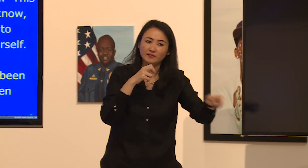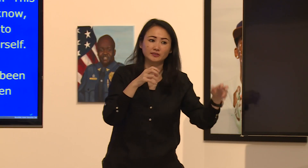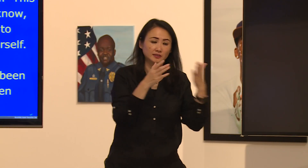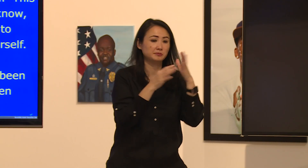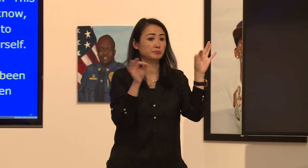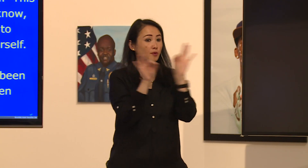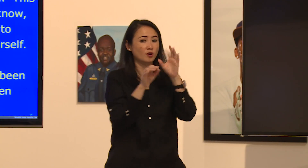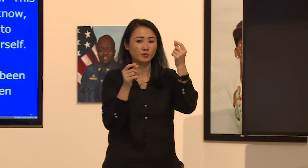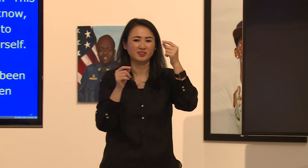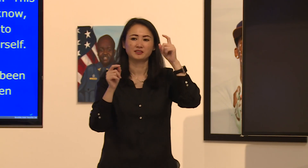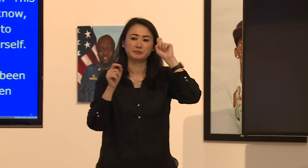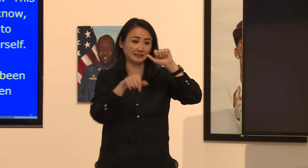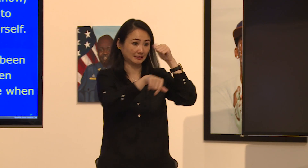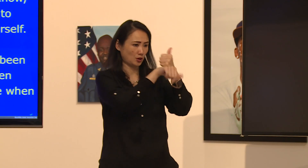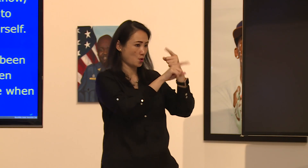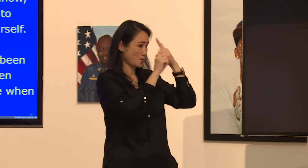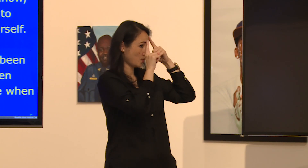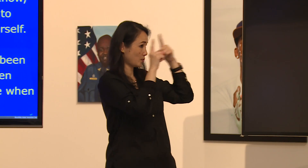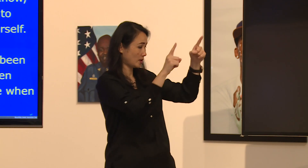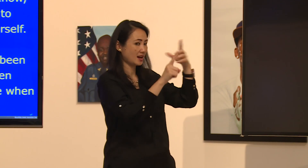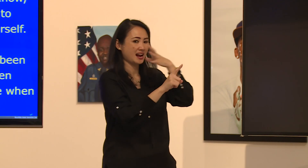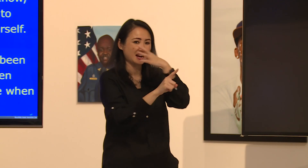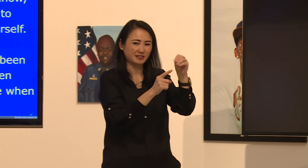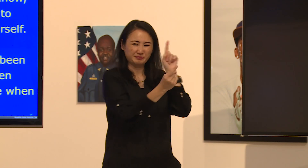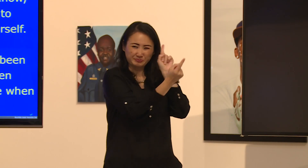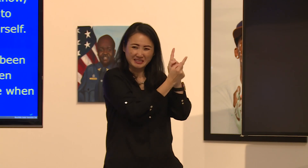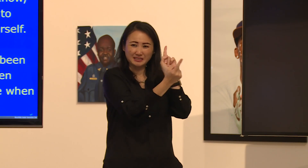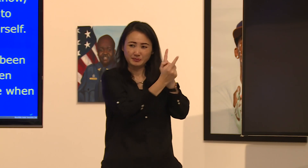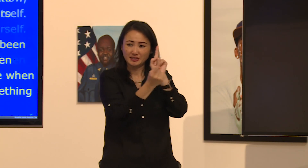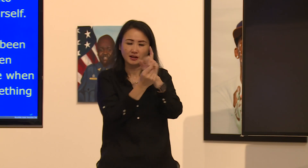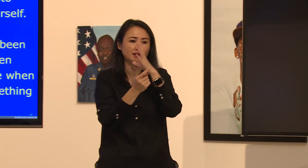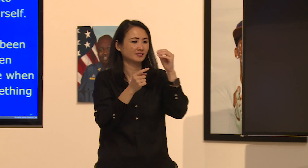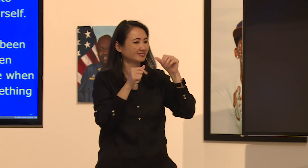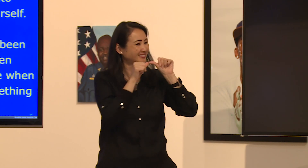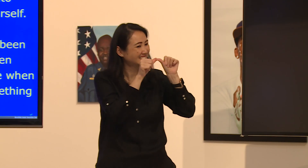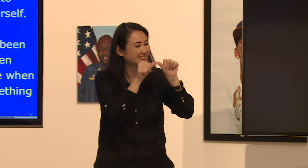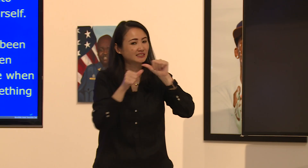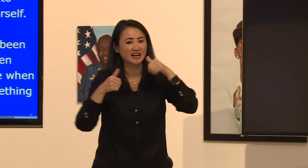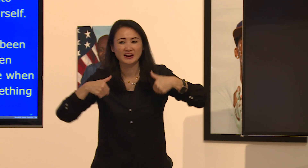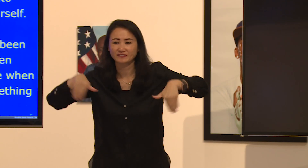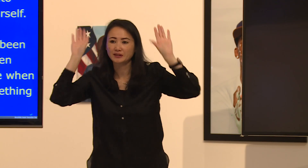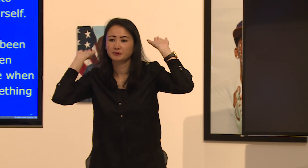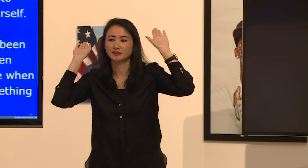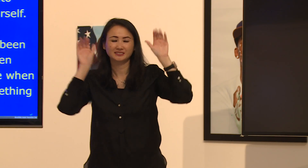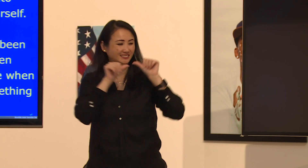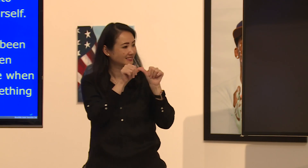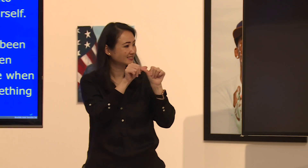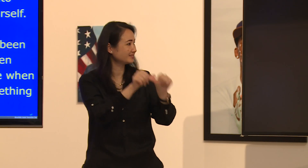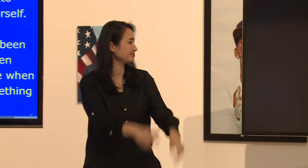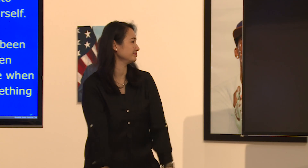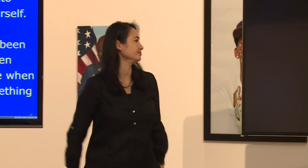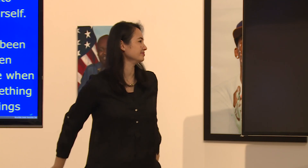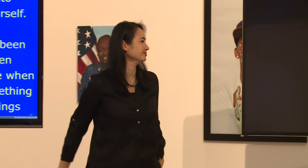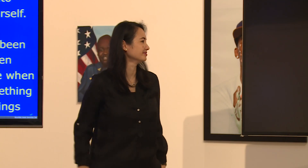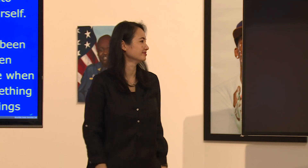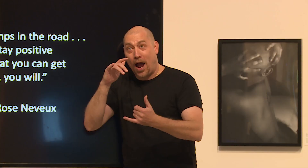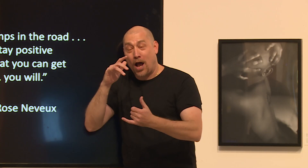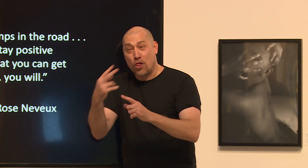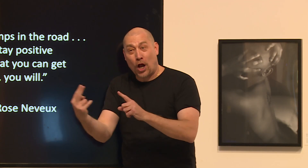It's not just things that we experience, but many. We've met many business owners who've given up, and my biggest suggestion I can recommend to you is